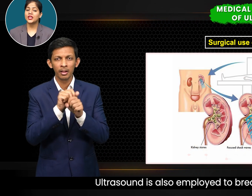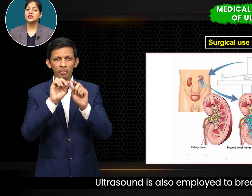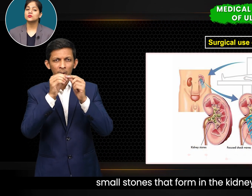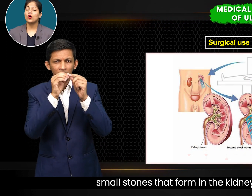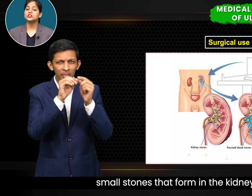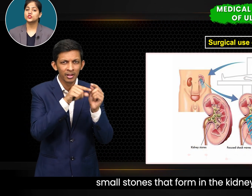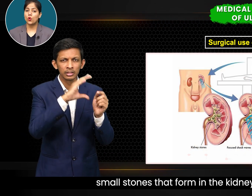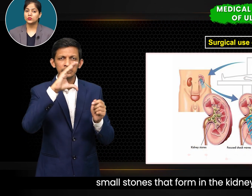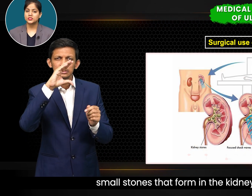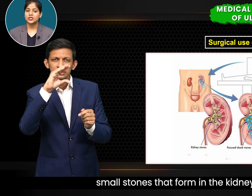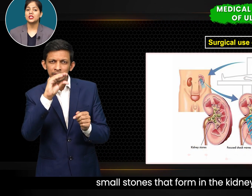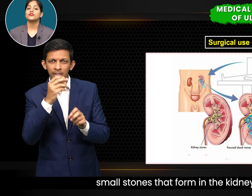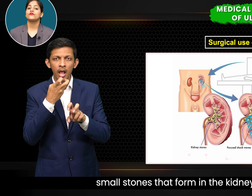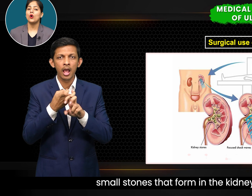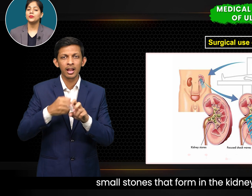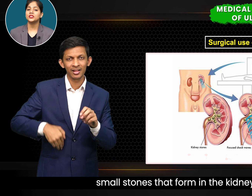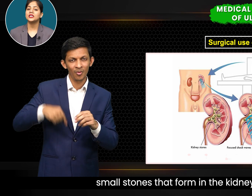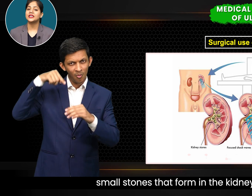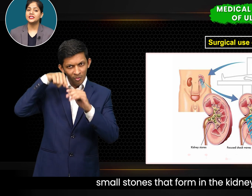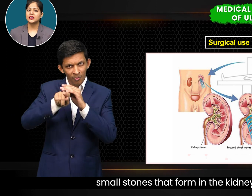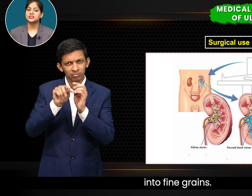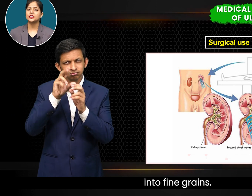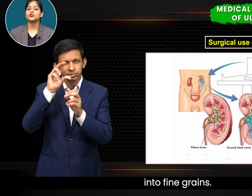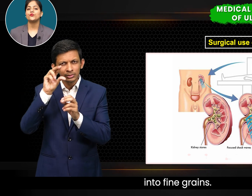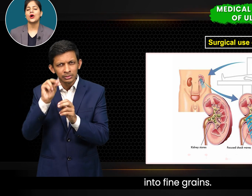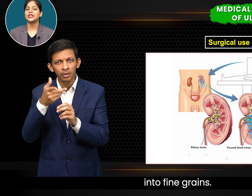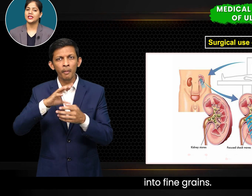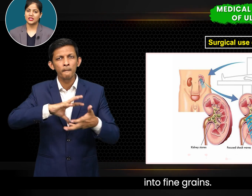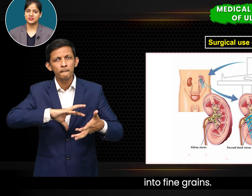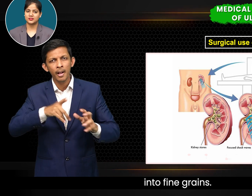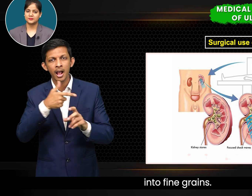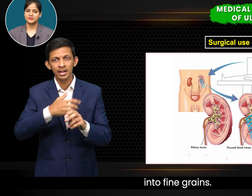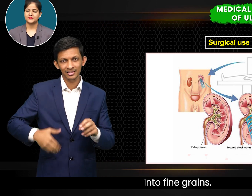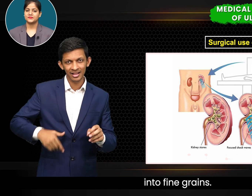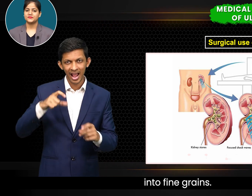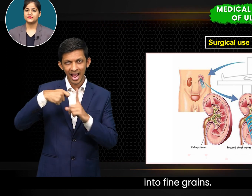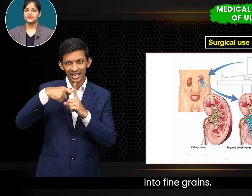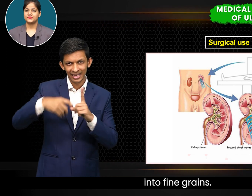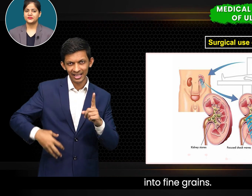to break small stones that form in the kidneys into fine grains.